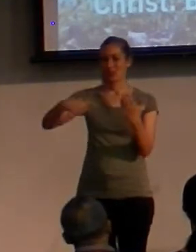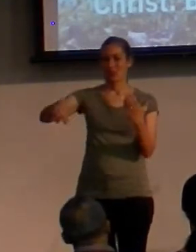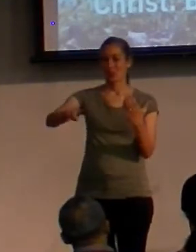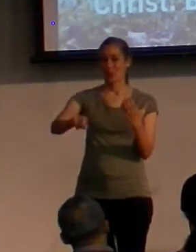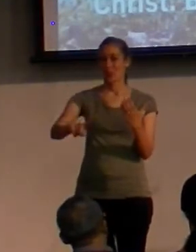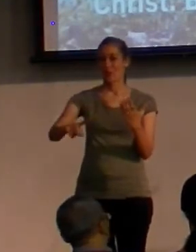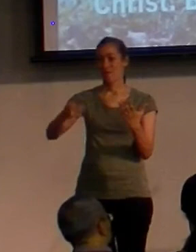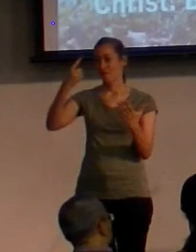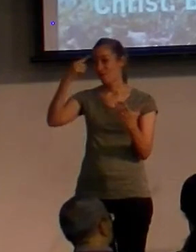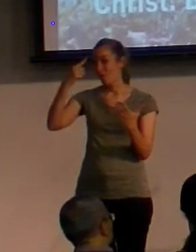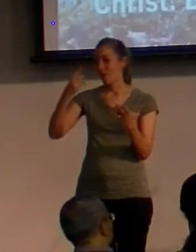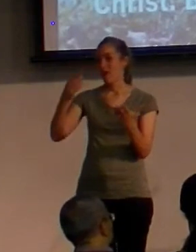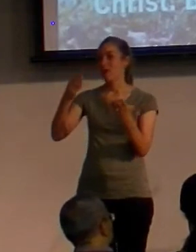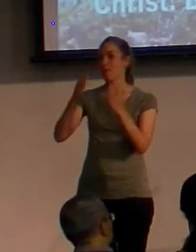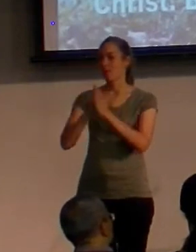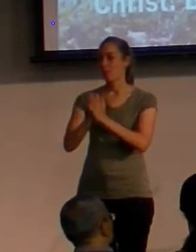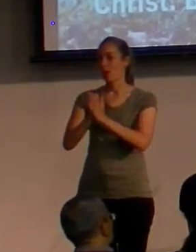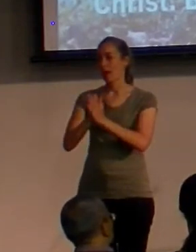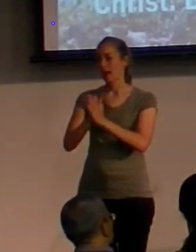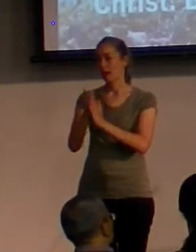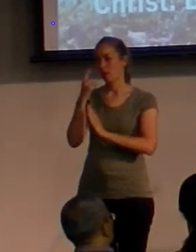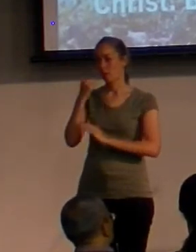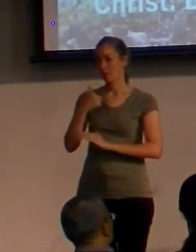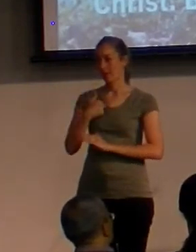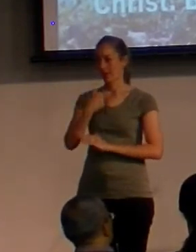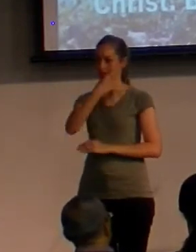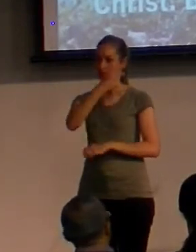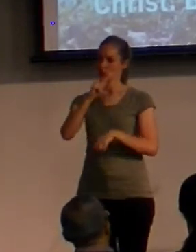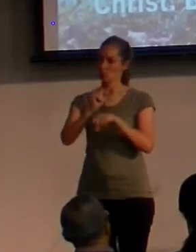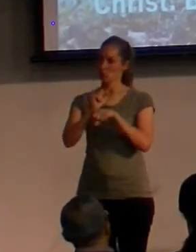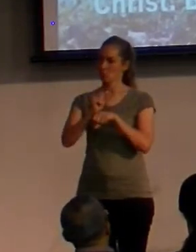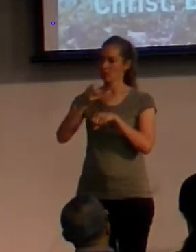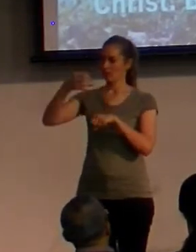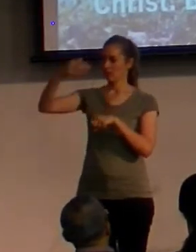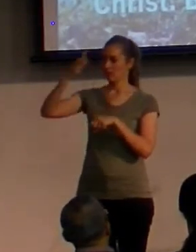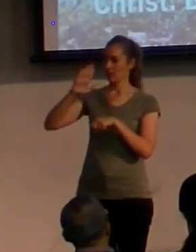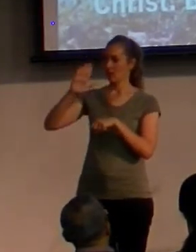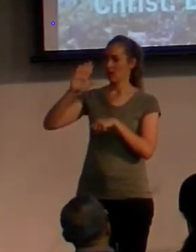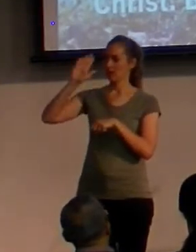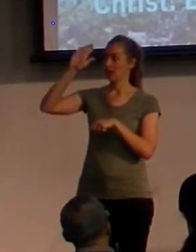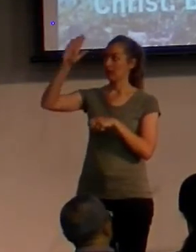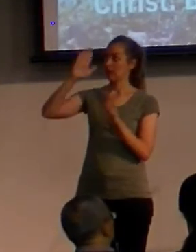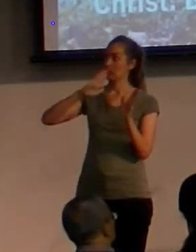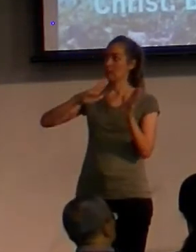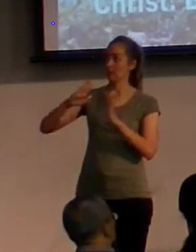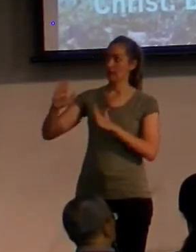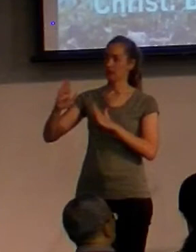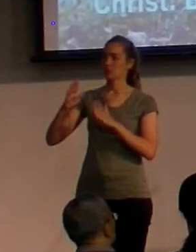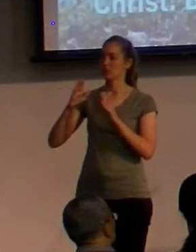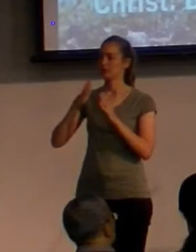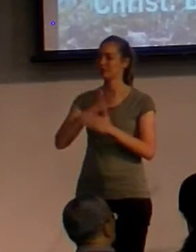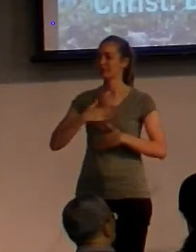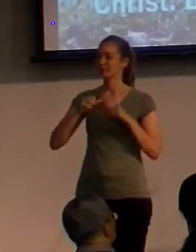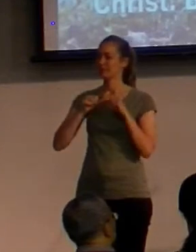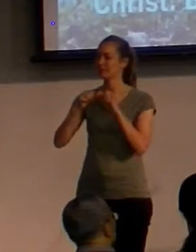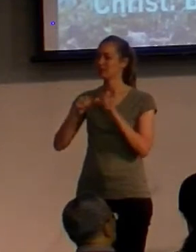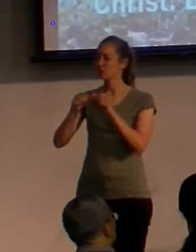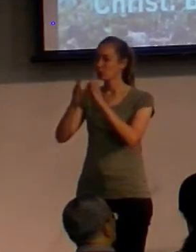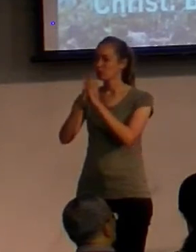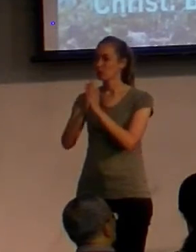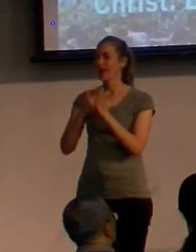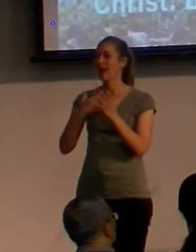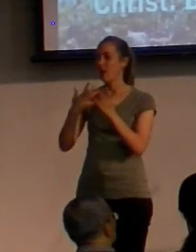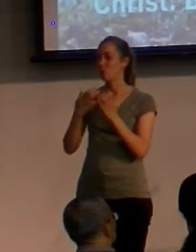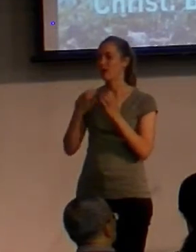for me. This is the work of God, I hope, and plan and expect, and so please continue to pray. I hope to keep going back